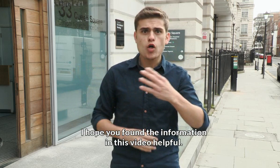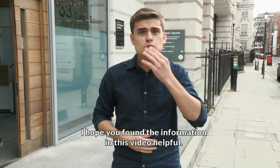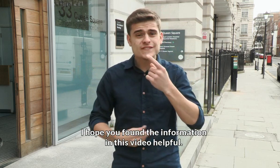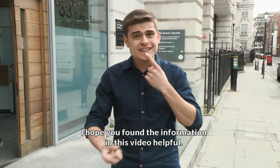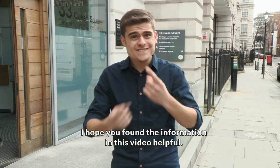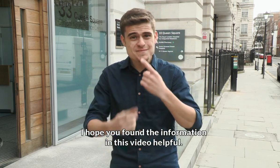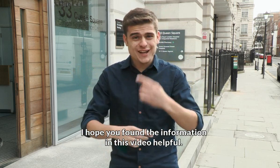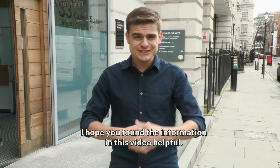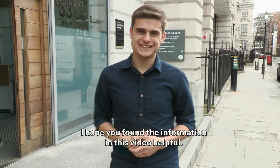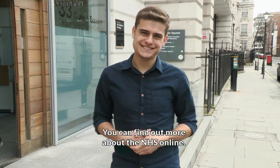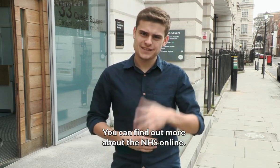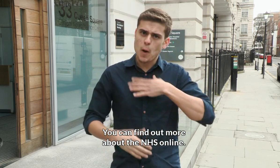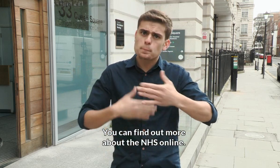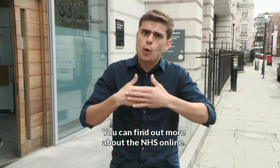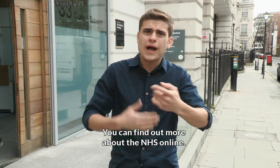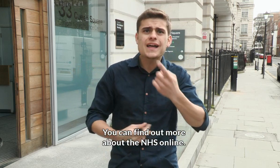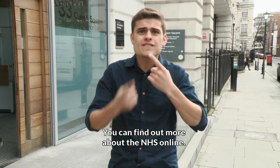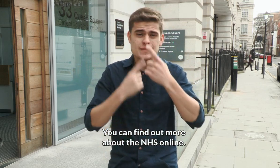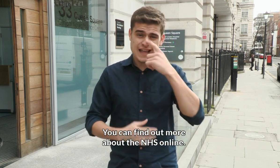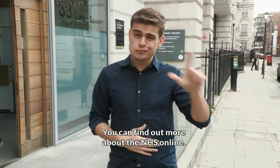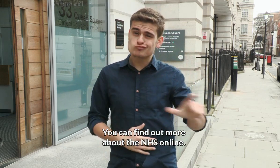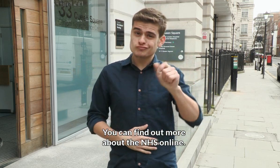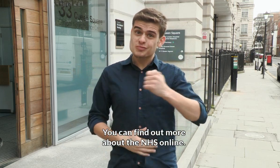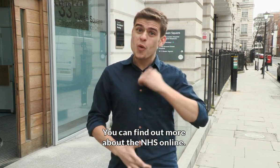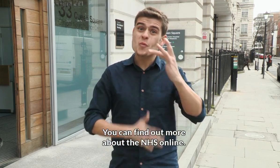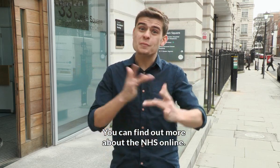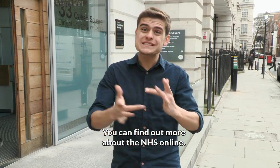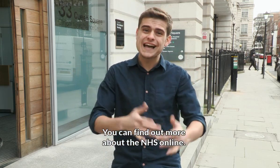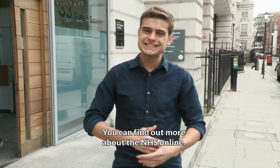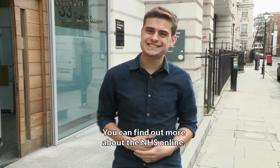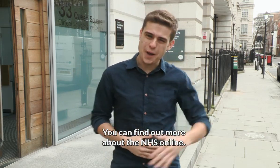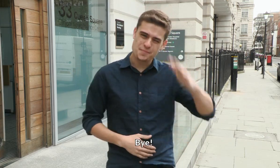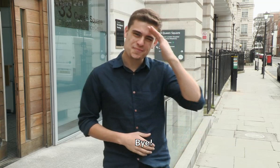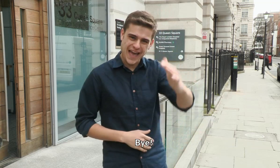helpful. You can find out more about the NHS online. Bye!